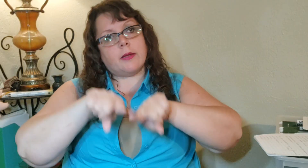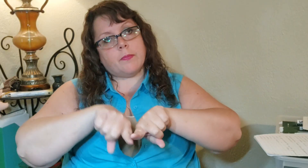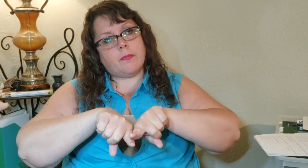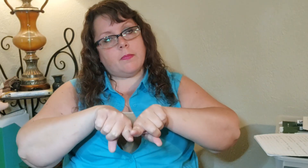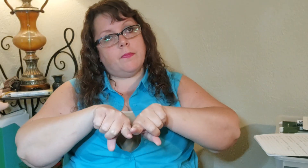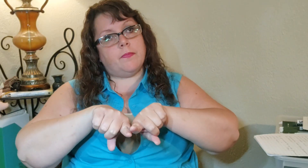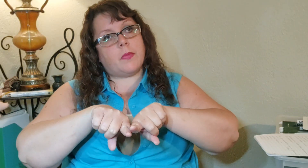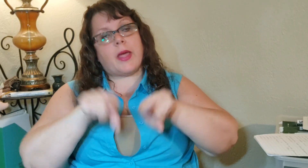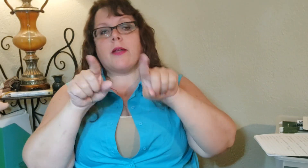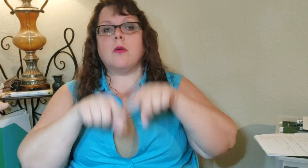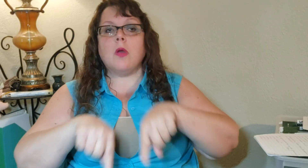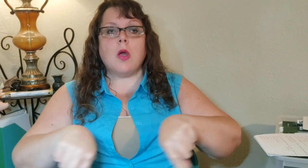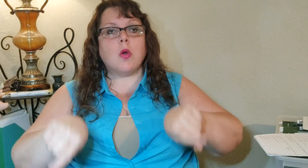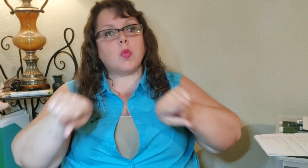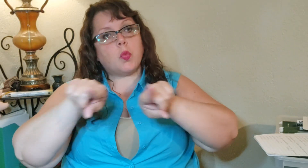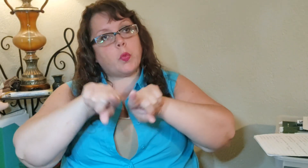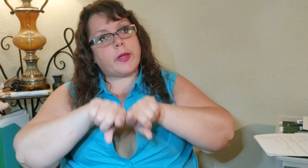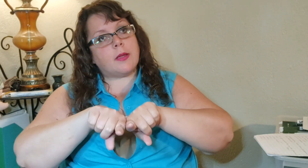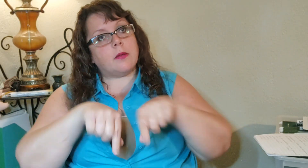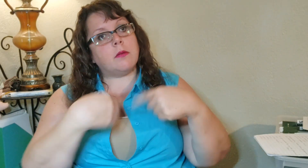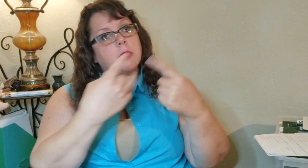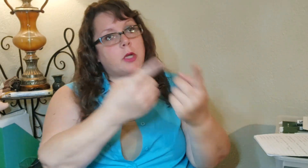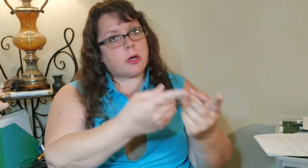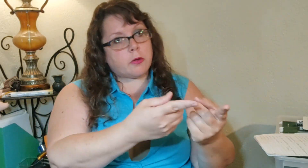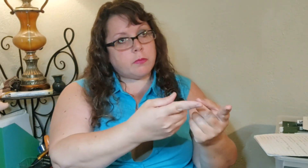them. Like when, go,